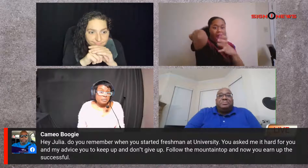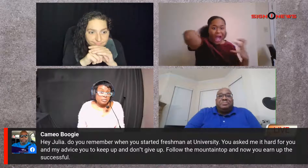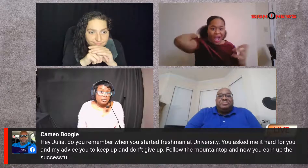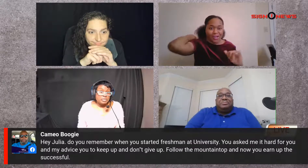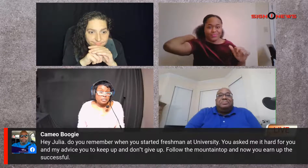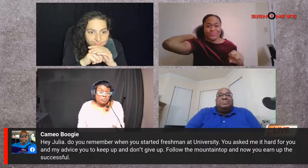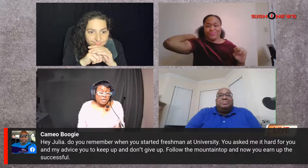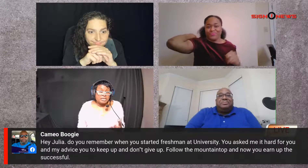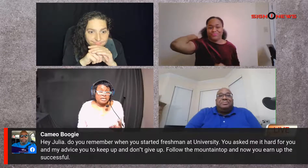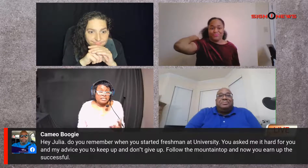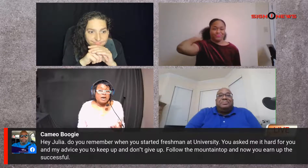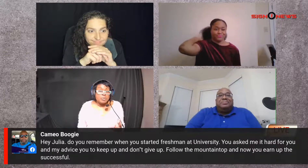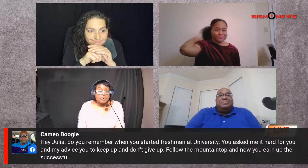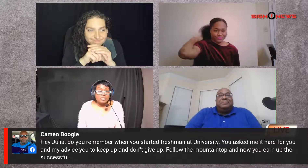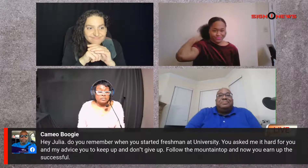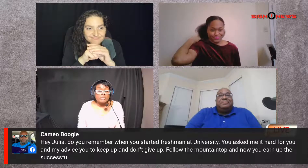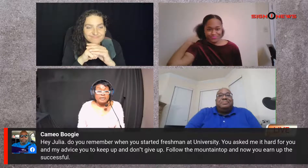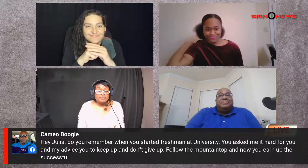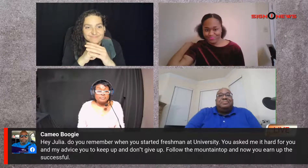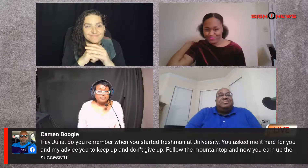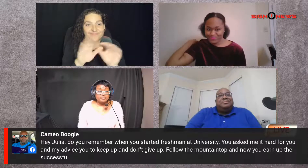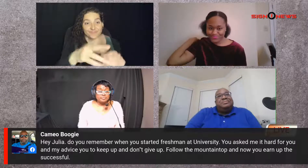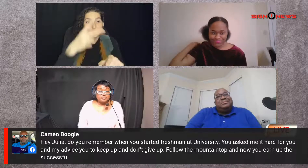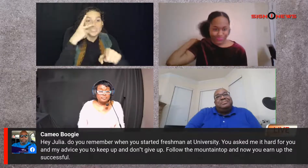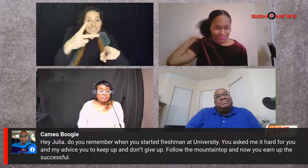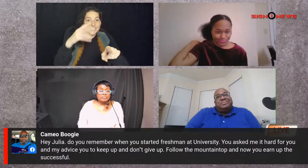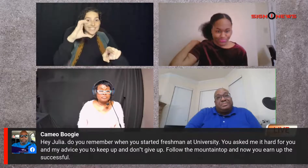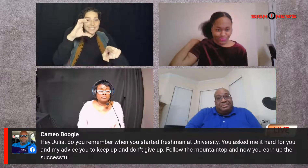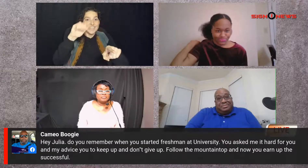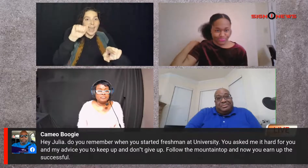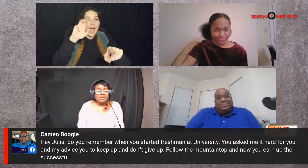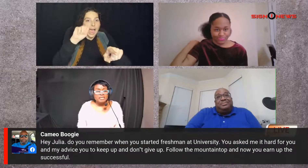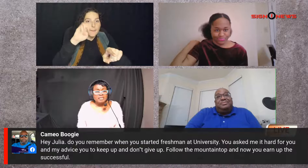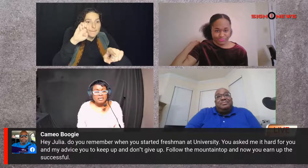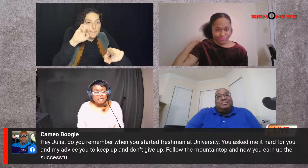We need to recognize our work as well.